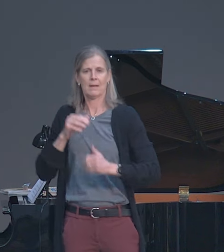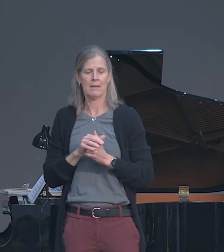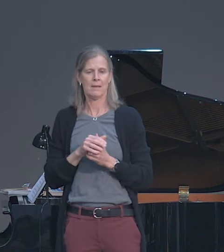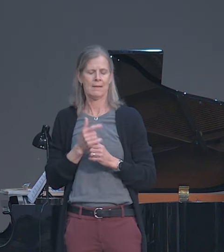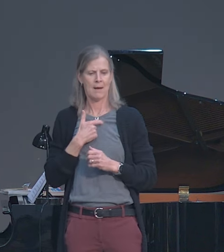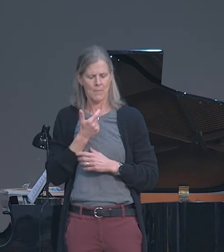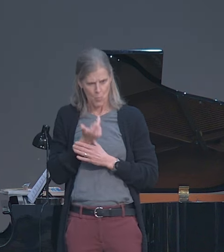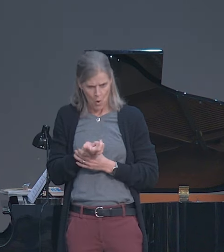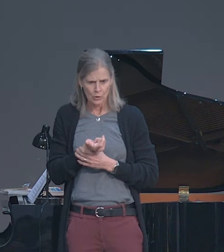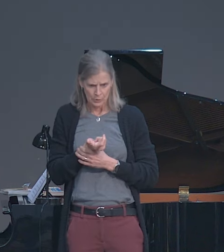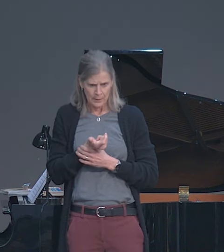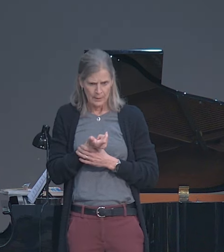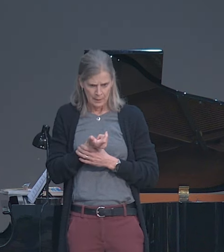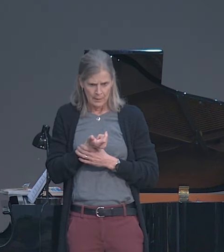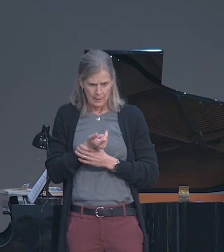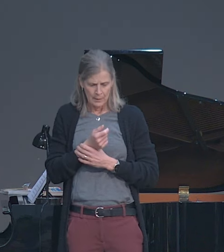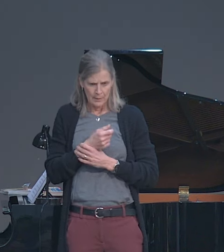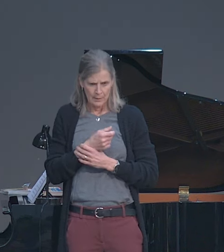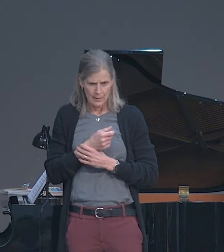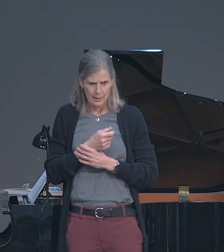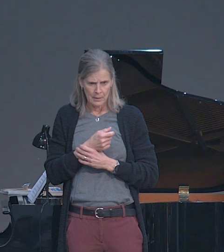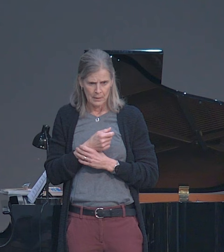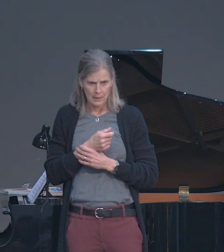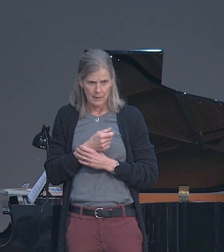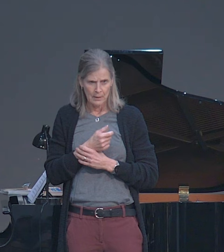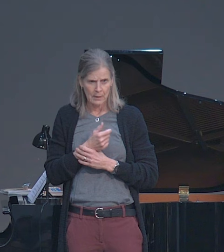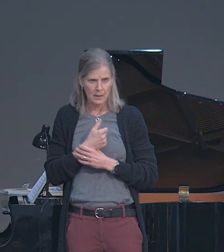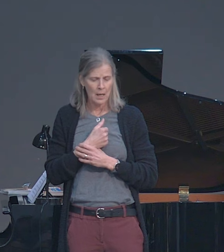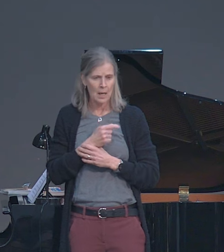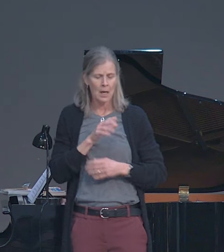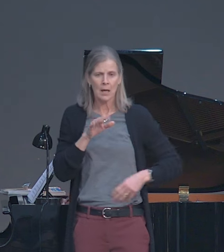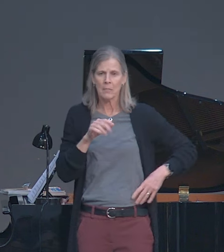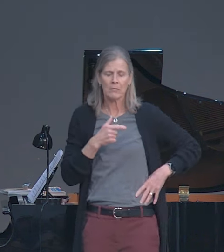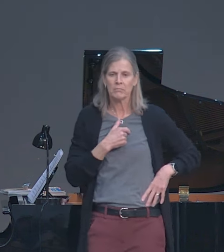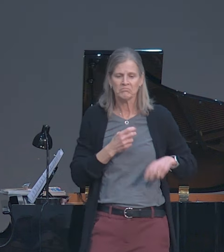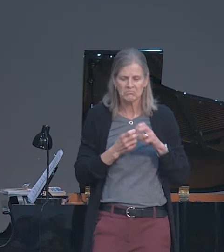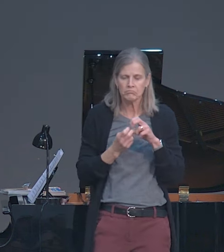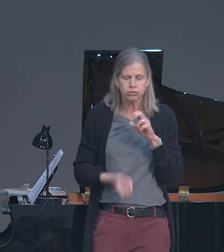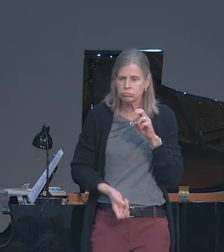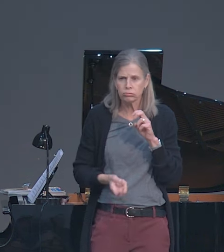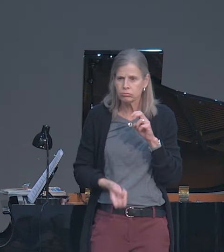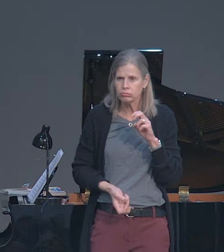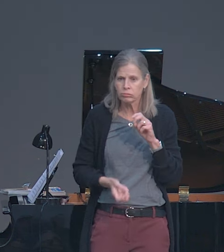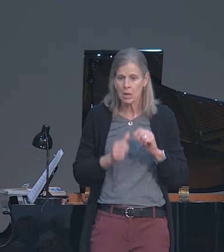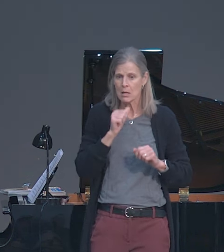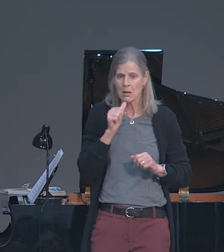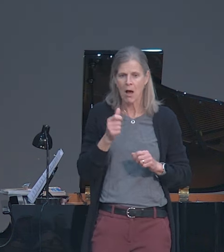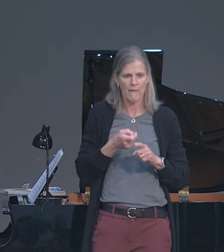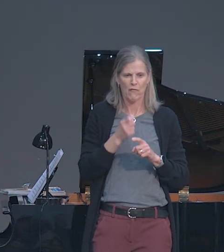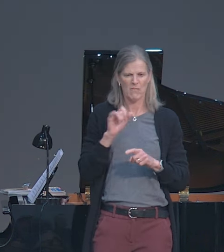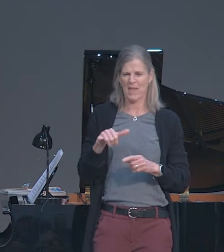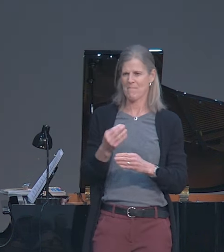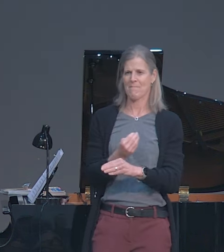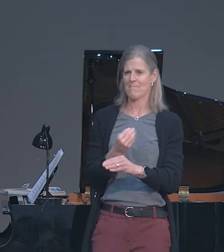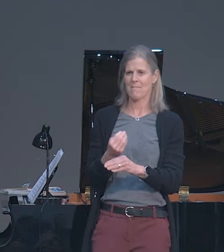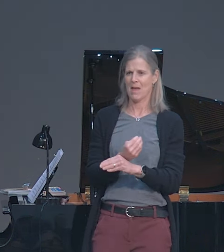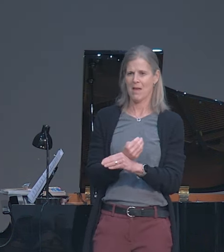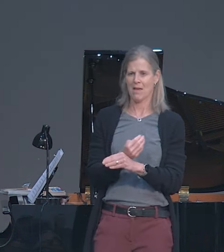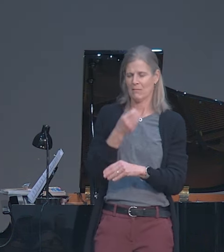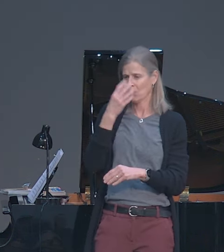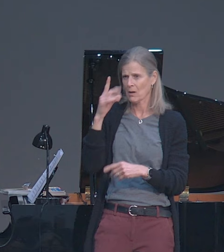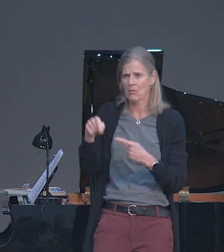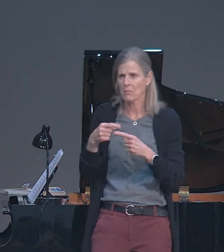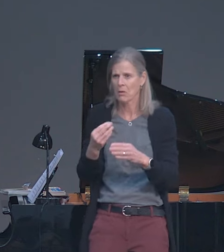And I'm watching all this, and I'm just awestruck. Not by the math. I care less about the